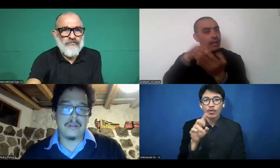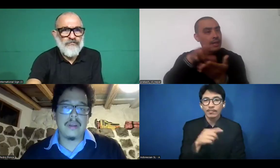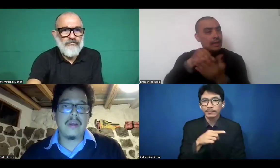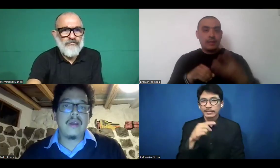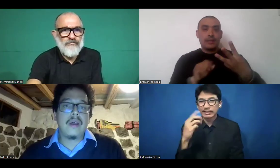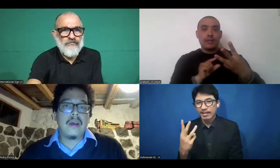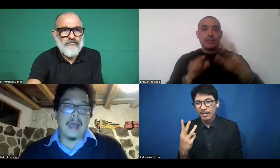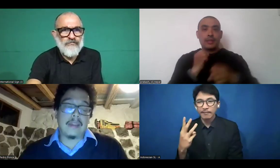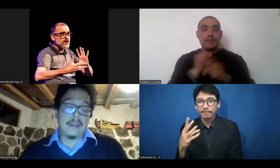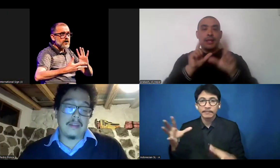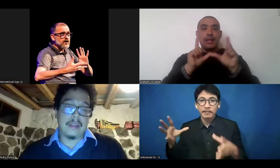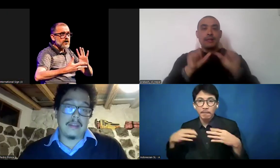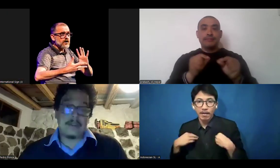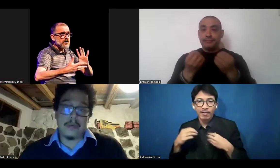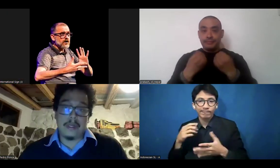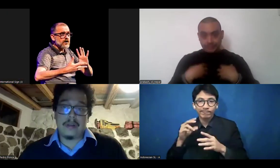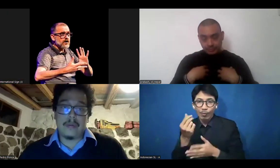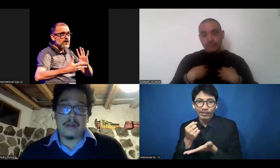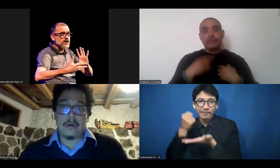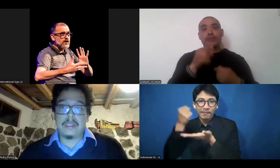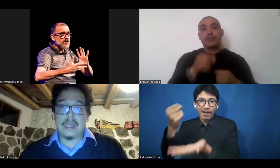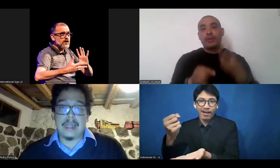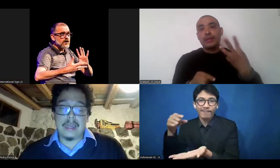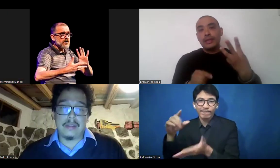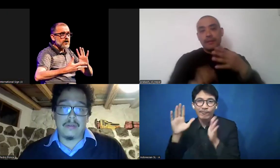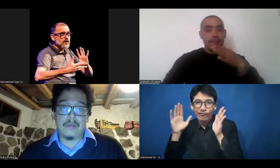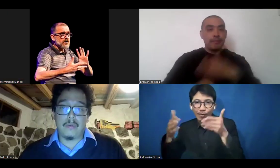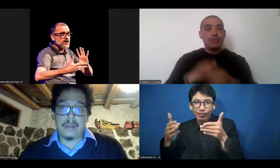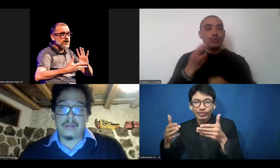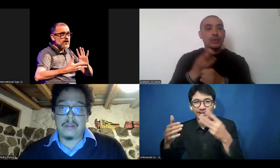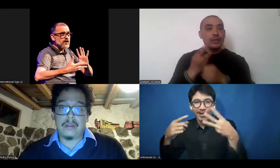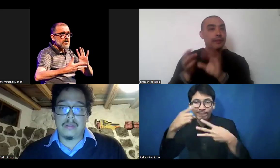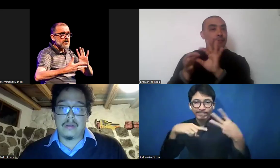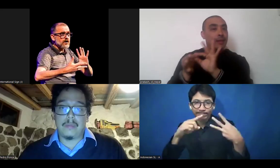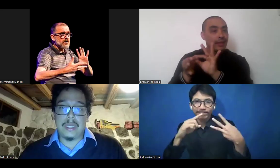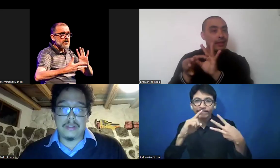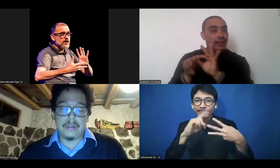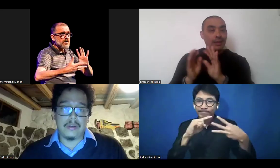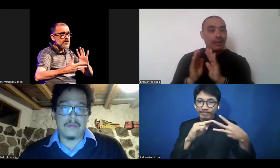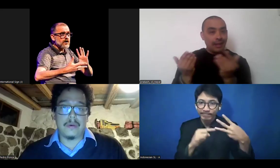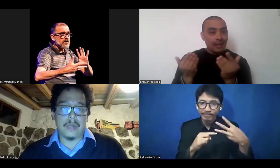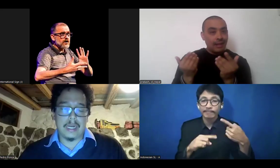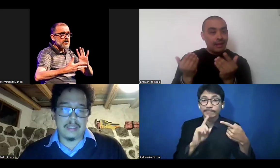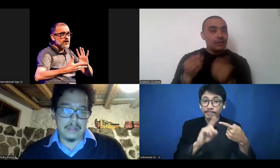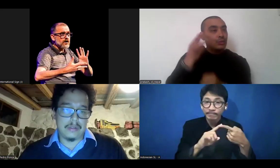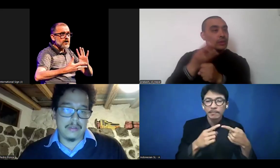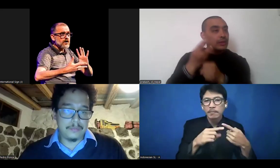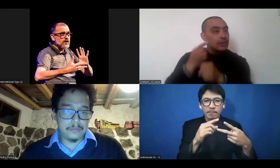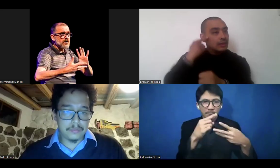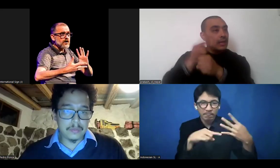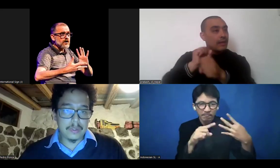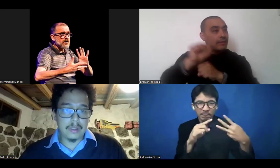topics, and that these 3 priorities align with the missions of their own